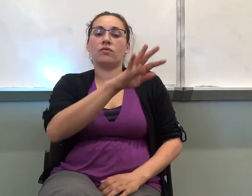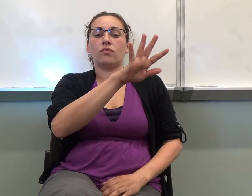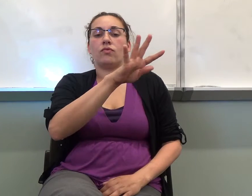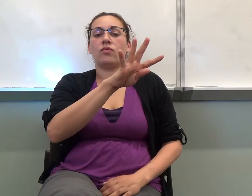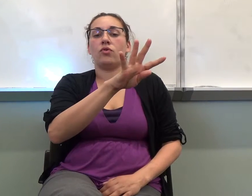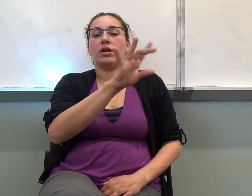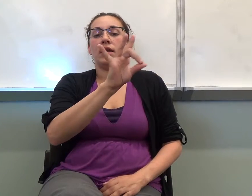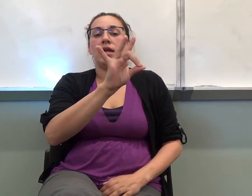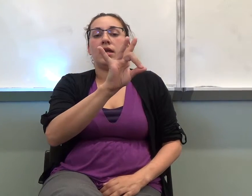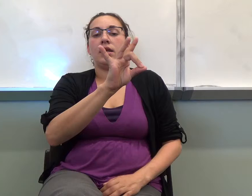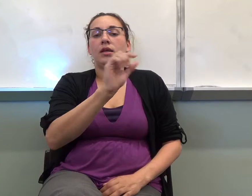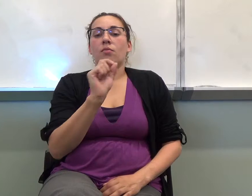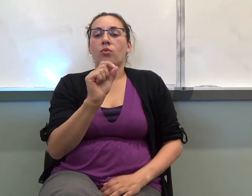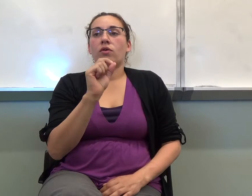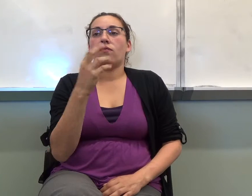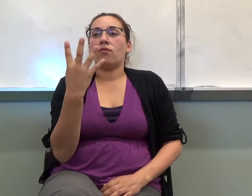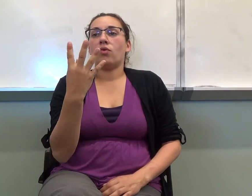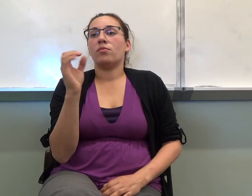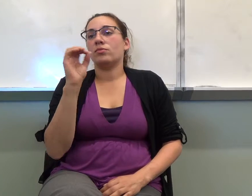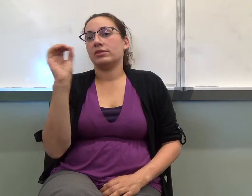.4% would be the difference.